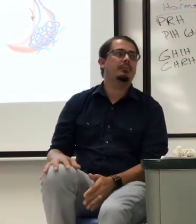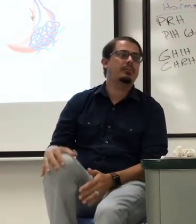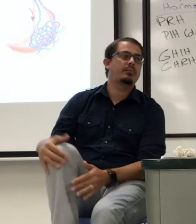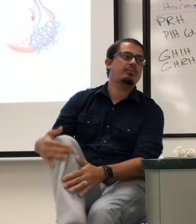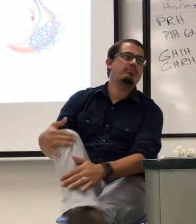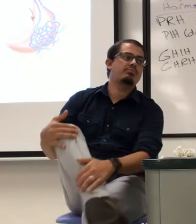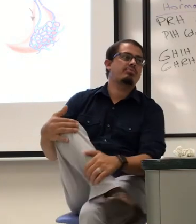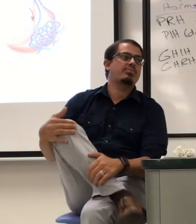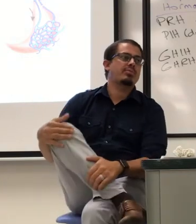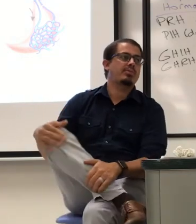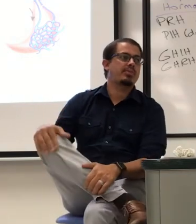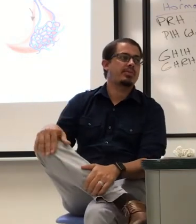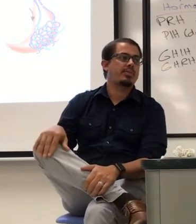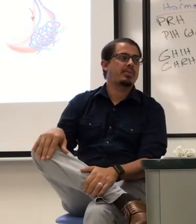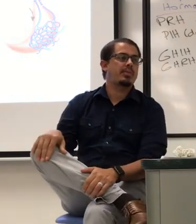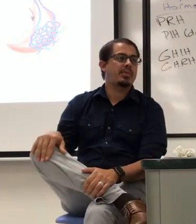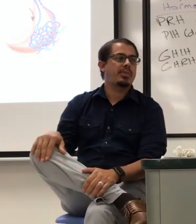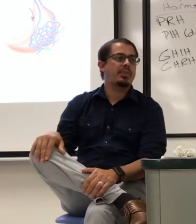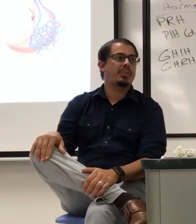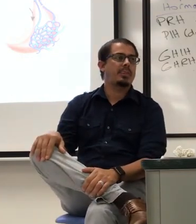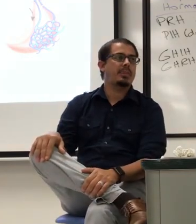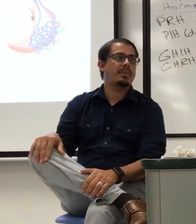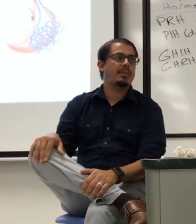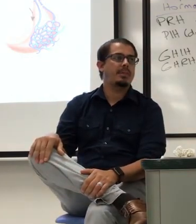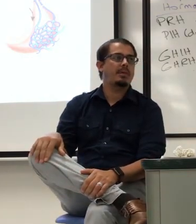we just did this.